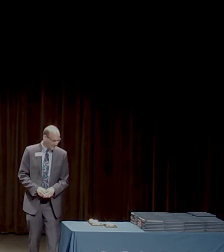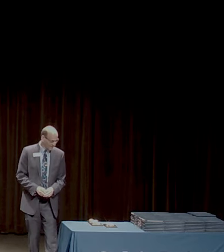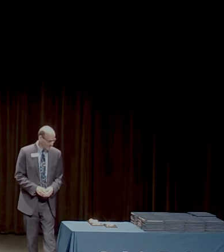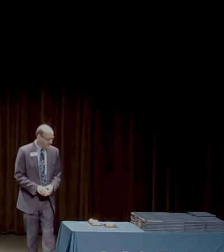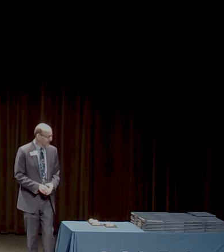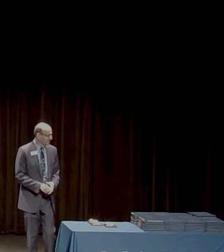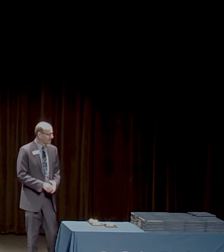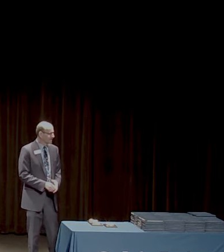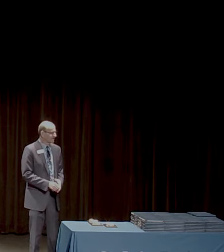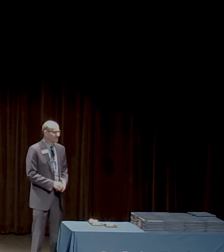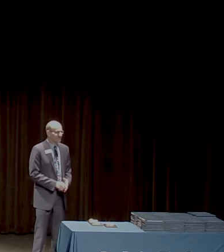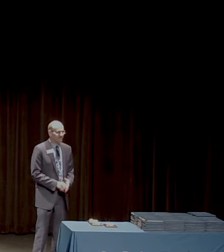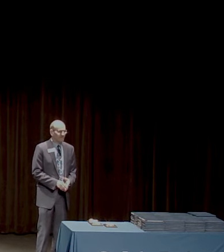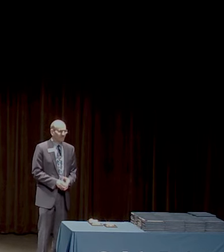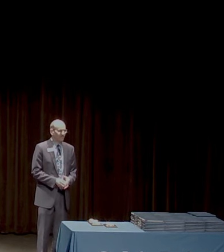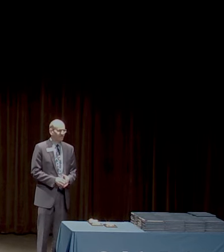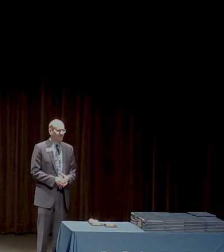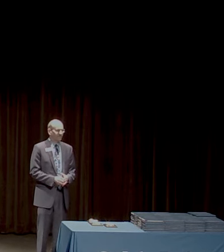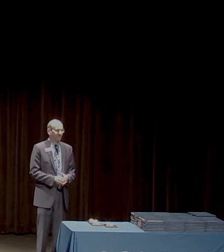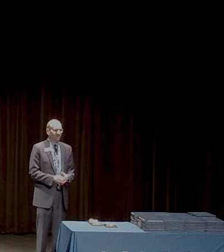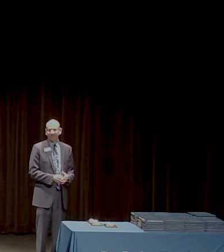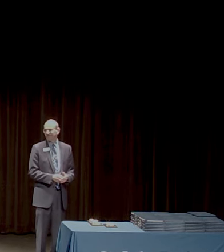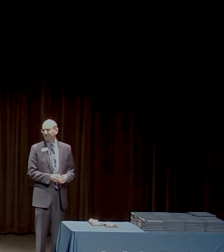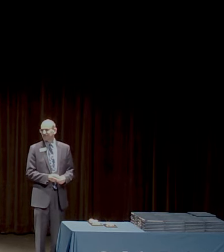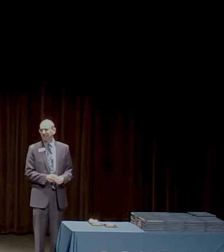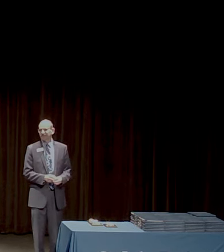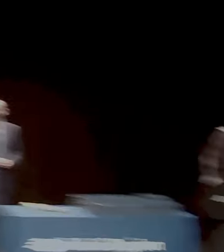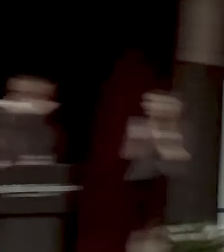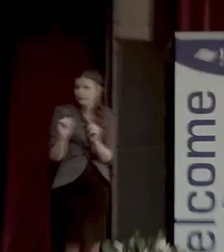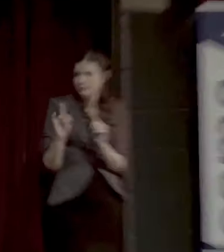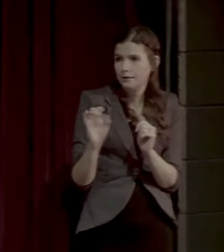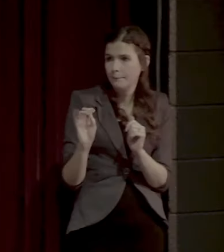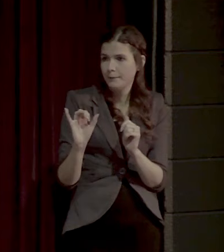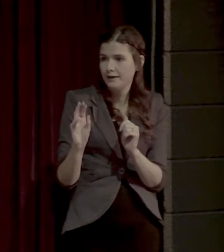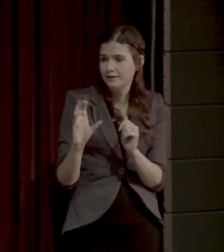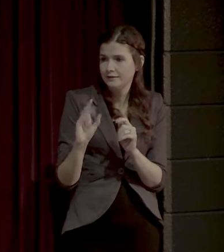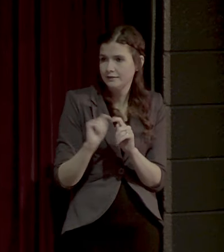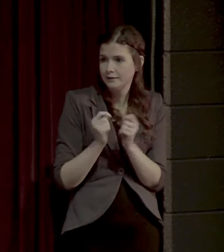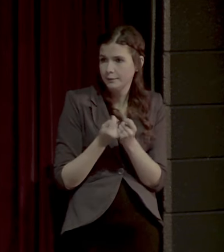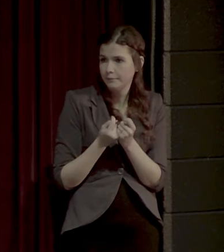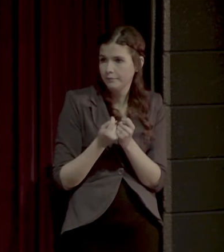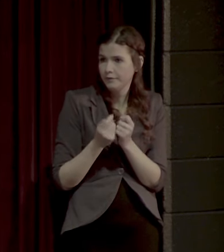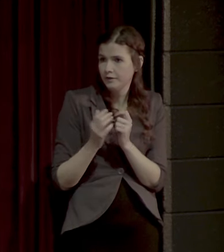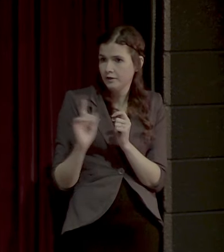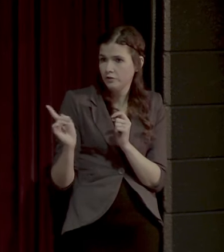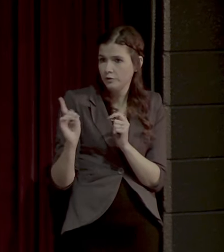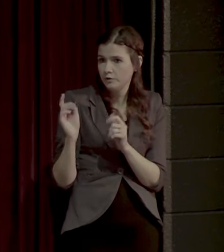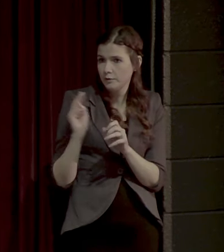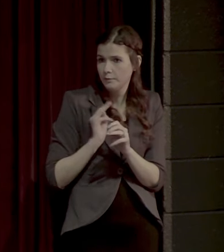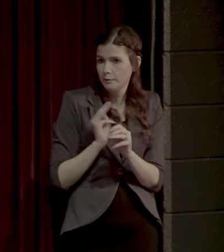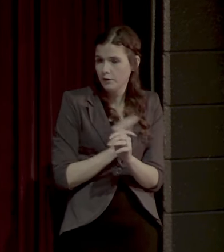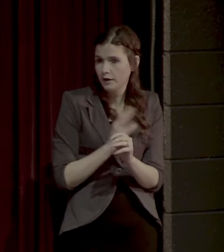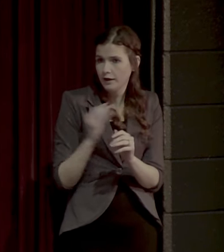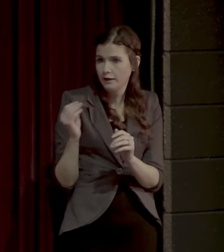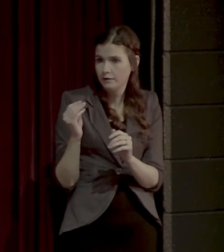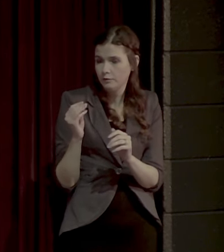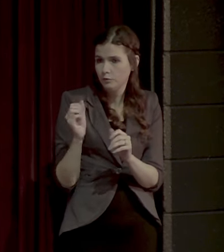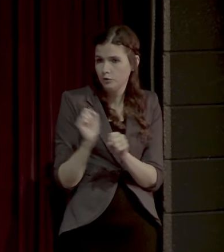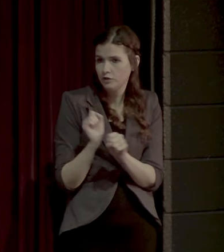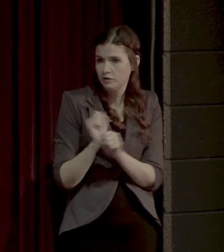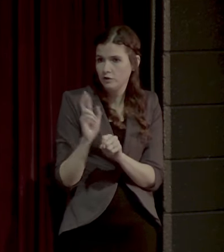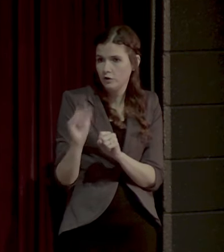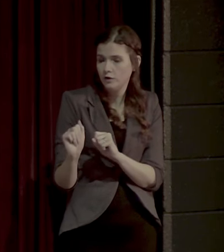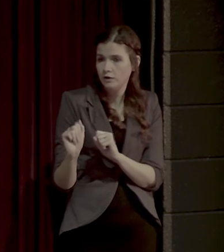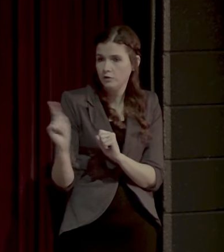Dakota All-Academic Team. The Simulation Technology Club, she was a member and was employed as a resident assistant. She